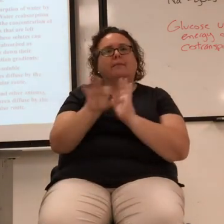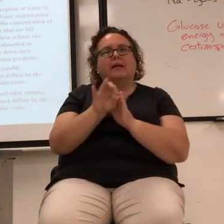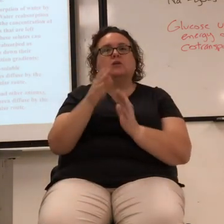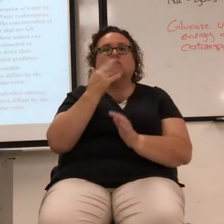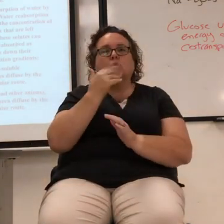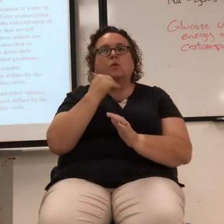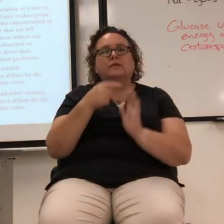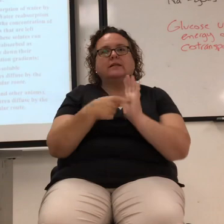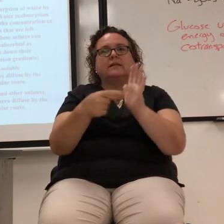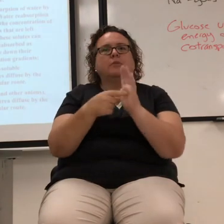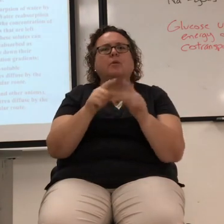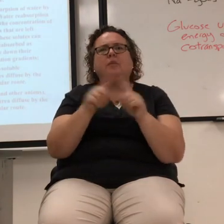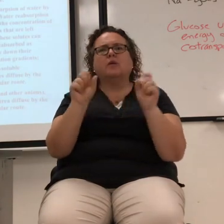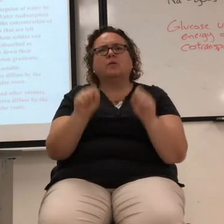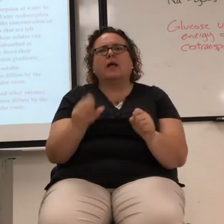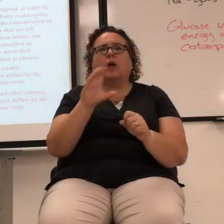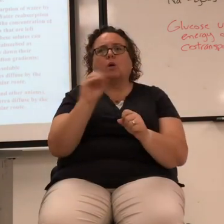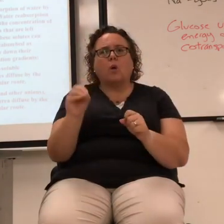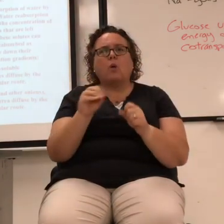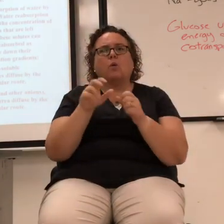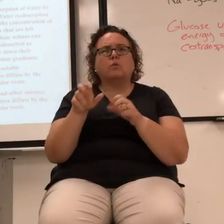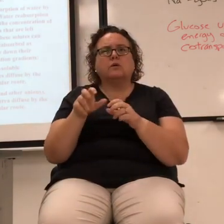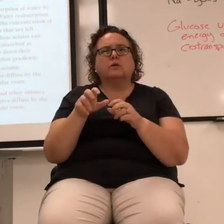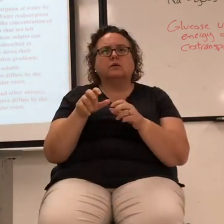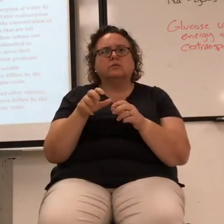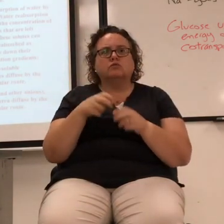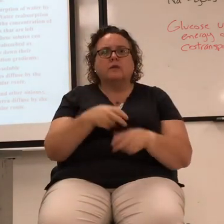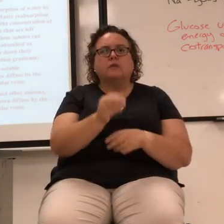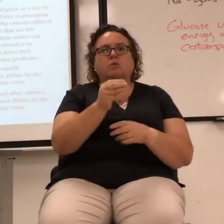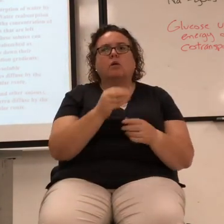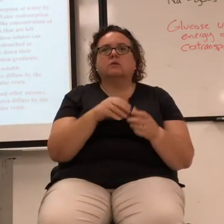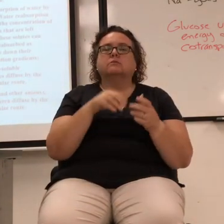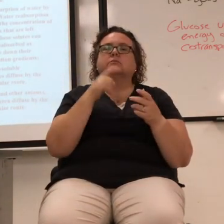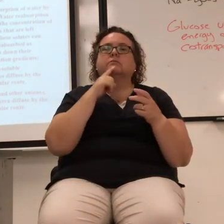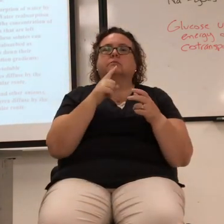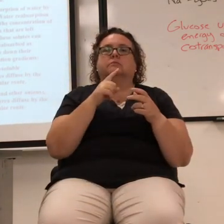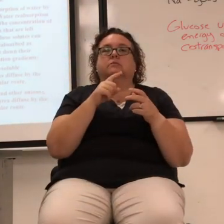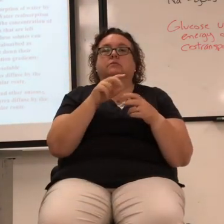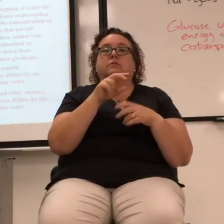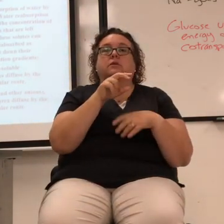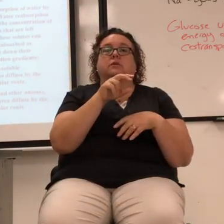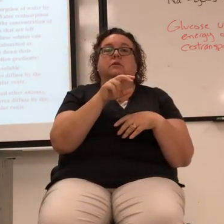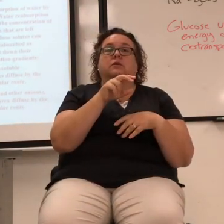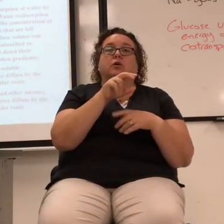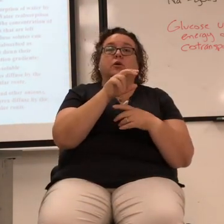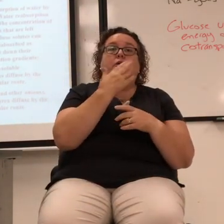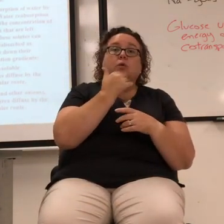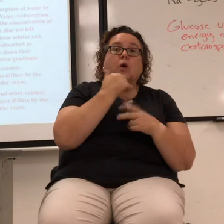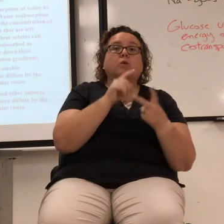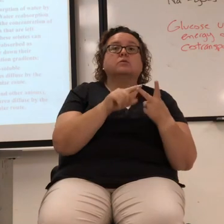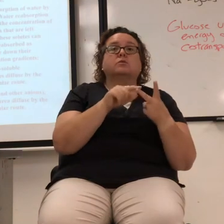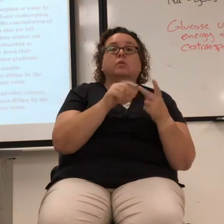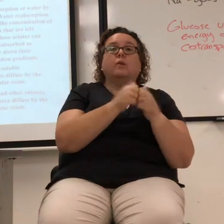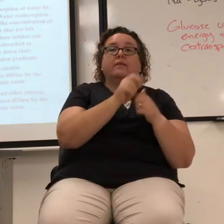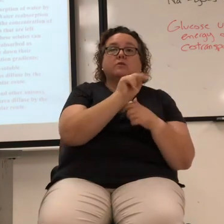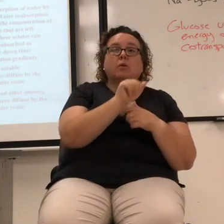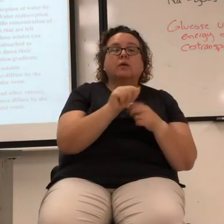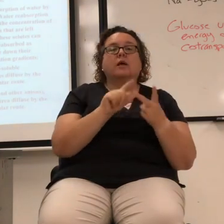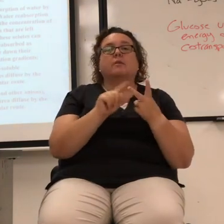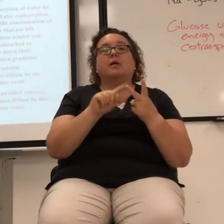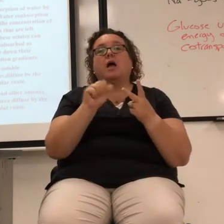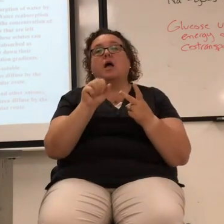example. You can co-transport glucose with the sodium, amino acids with the sodium, vitamins with the